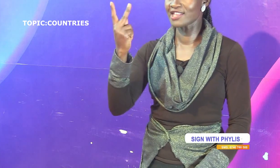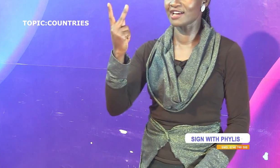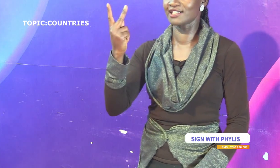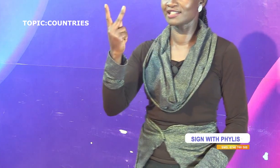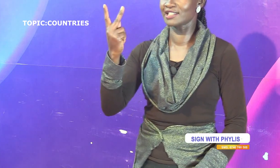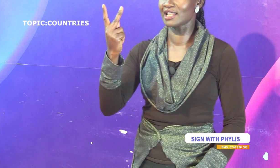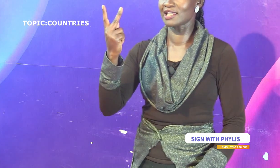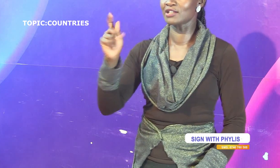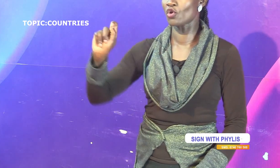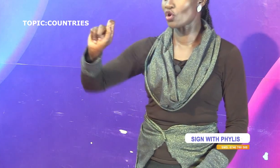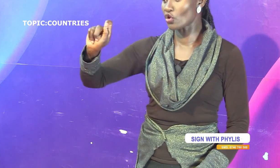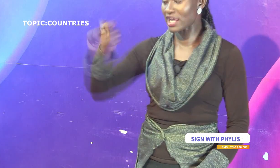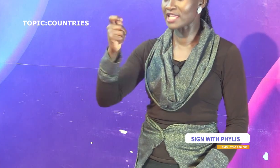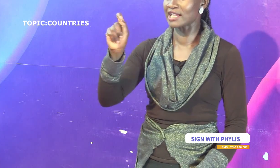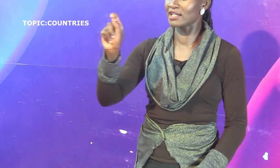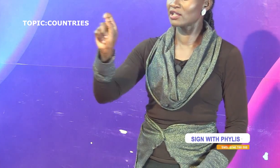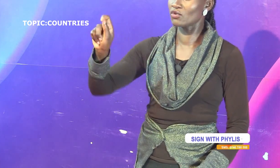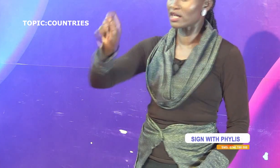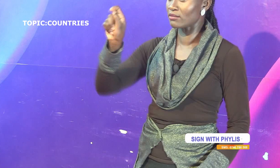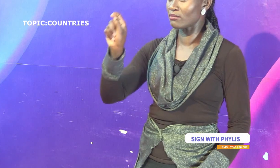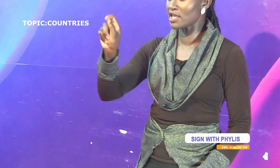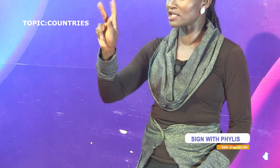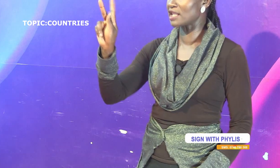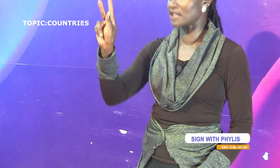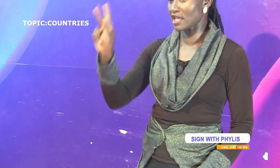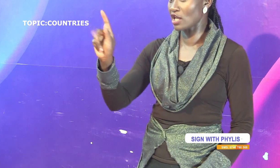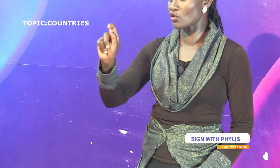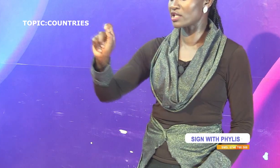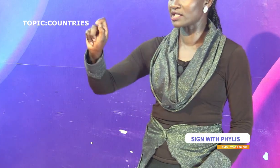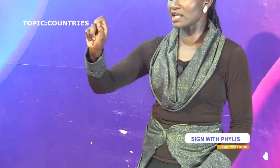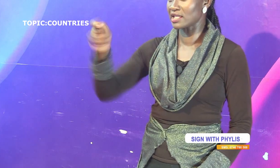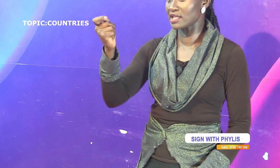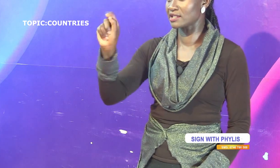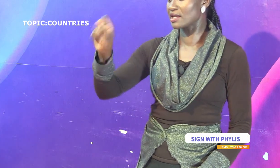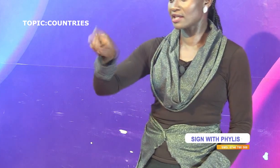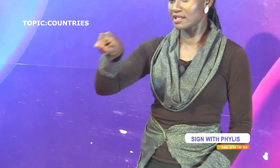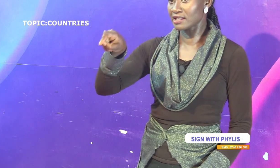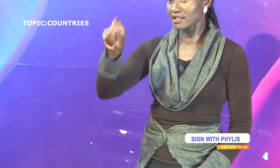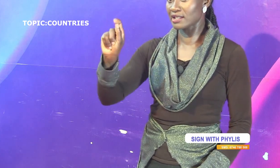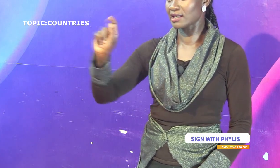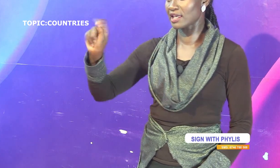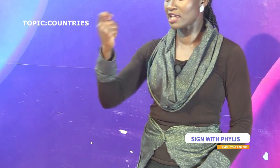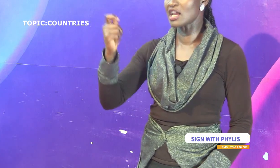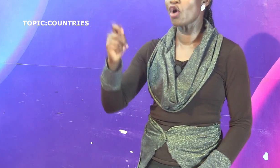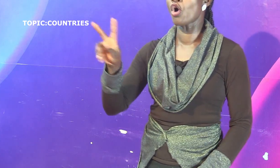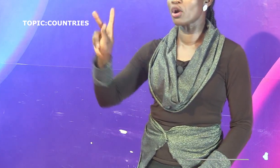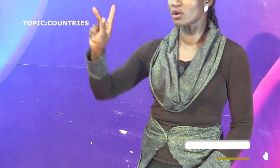it is like this, or Kenya. You can make it a letter K or just like this. Kenya or